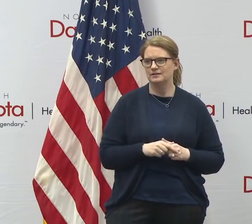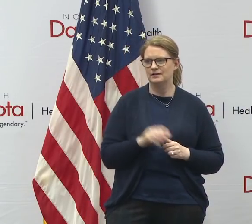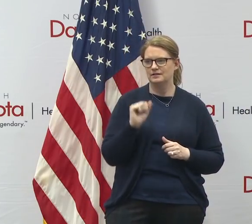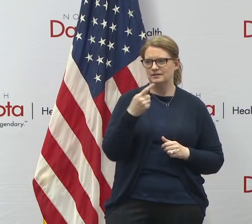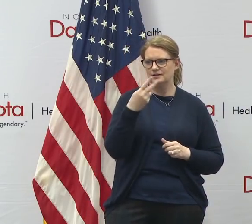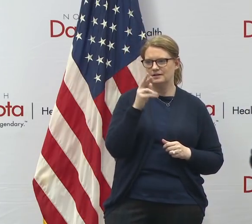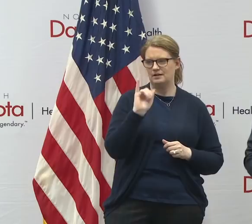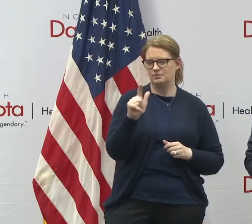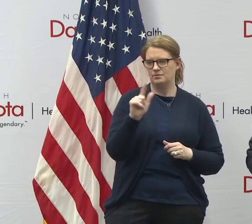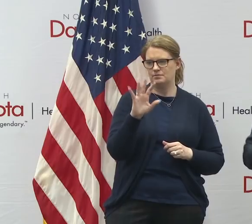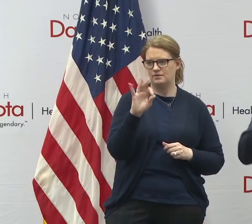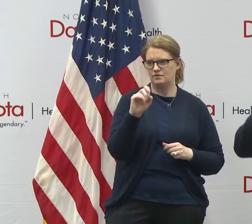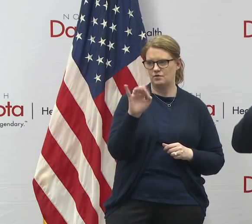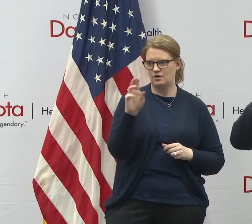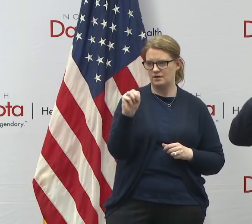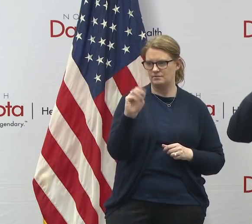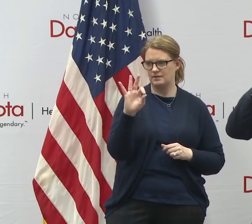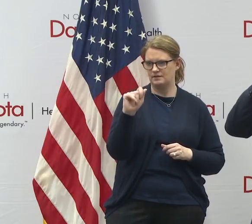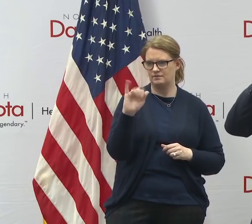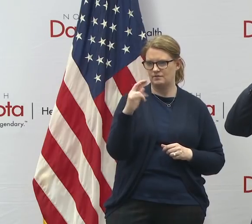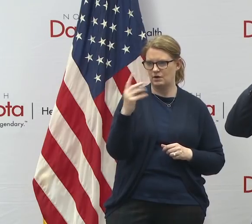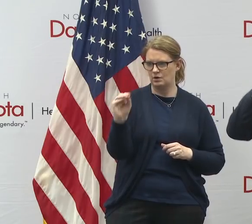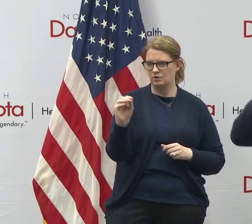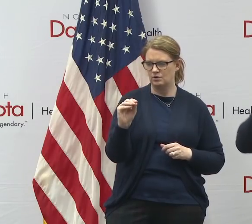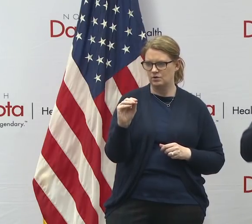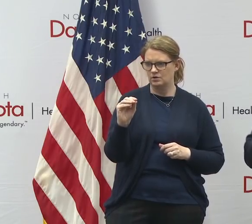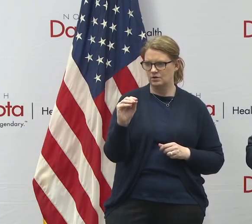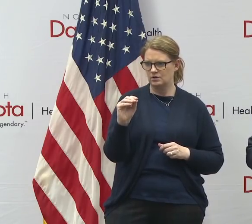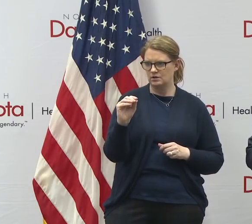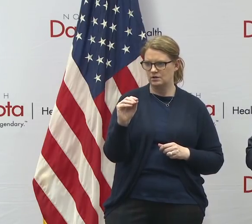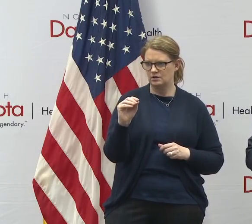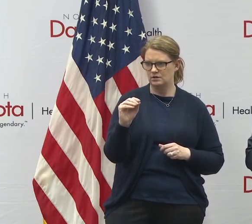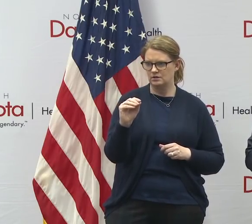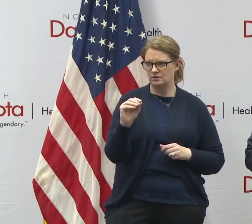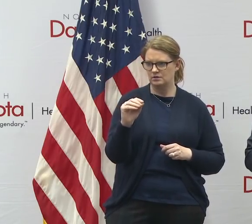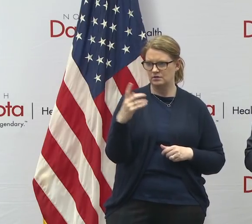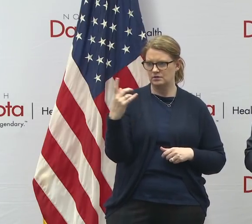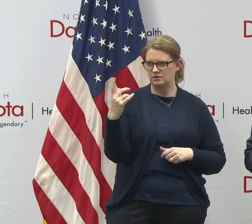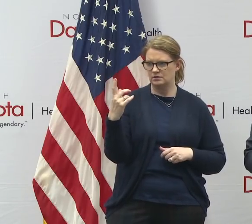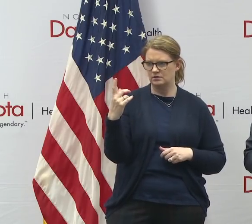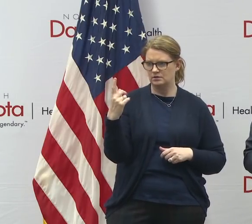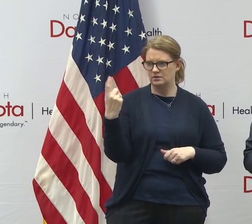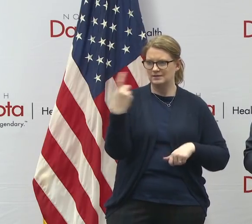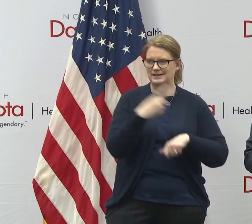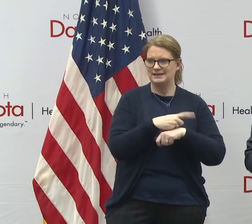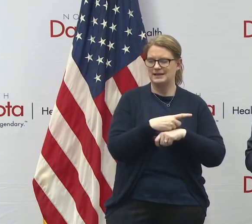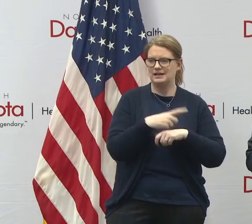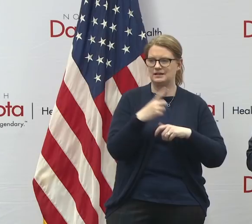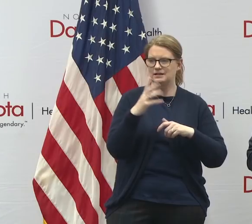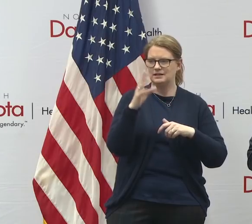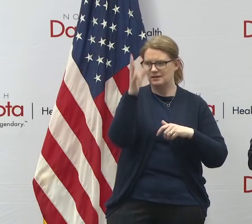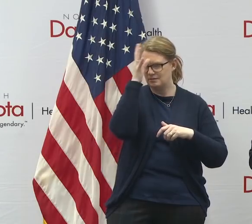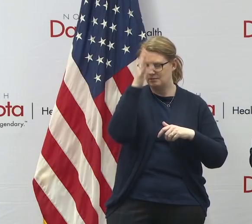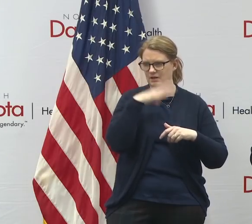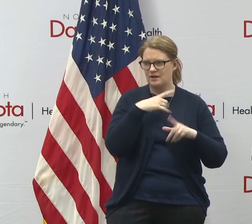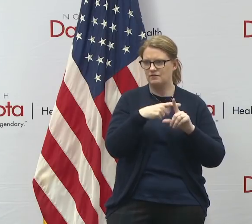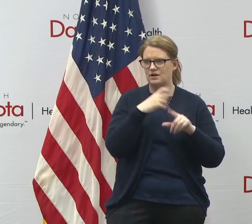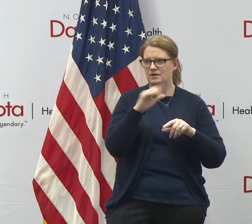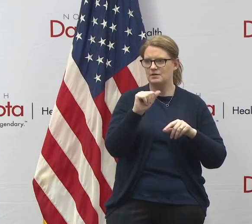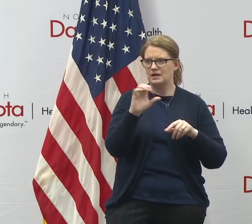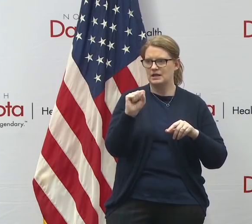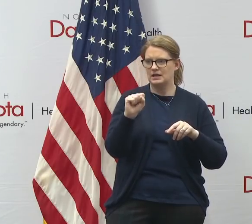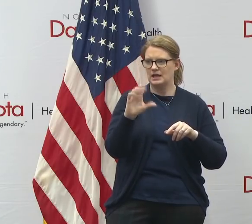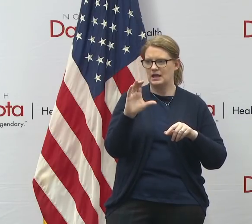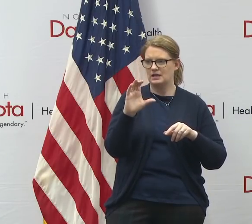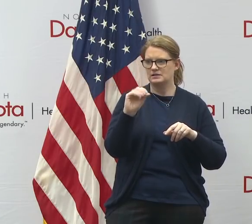April Baumgarten with the Forum in Fargo. Can you share what day the man from Cass County passed away? And can you share if that was in a hospital